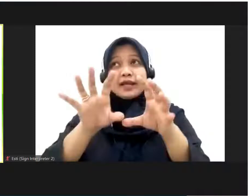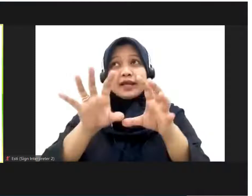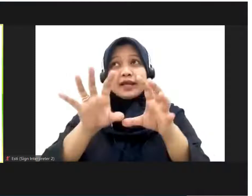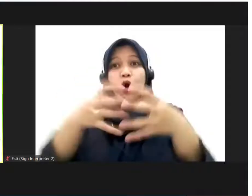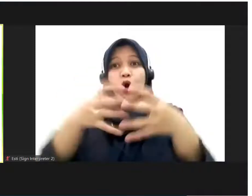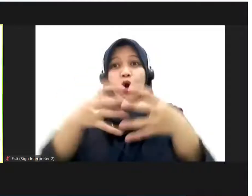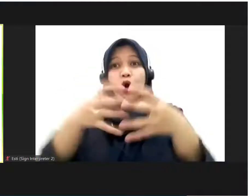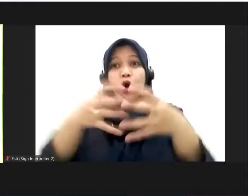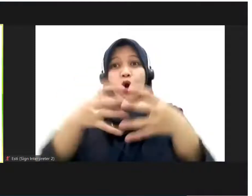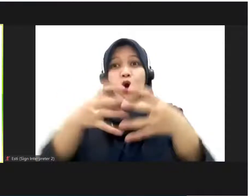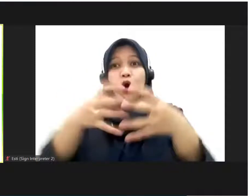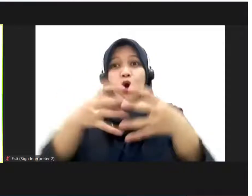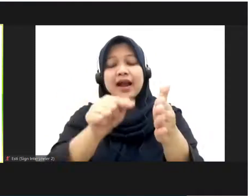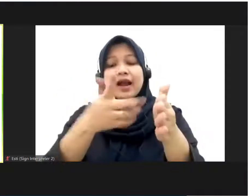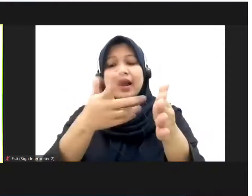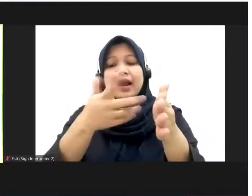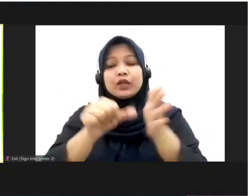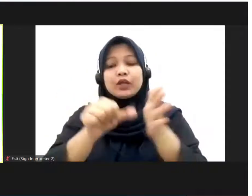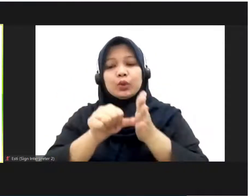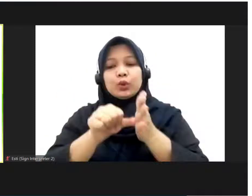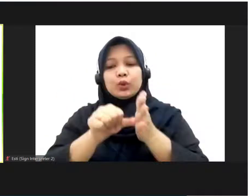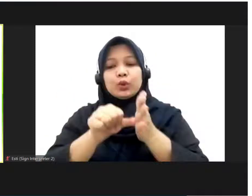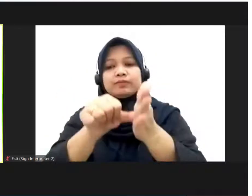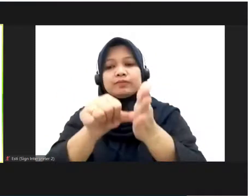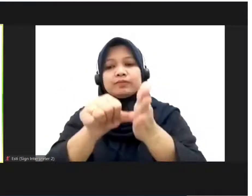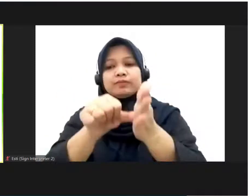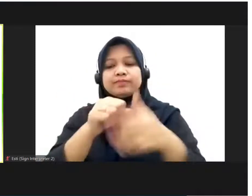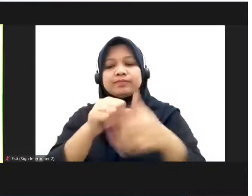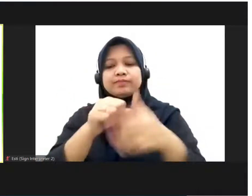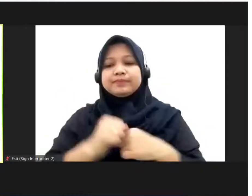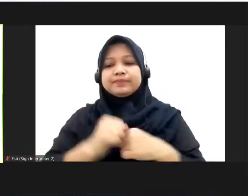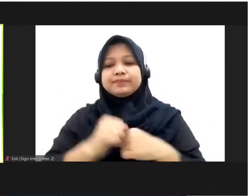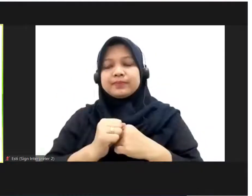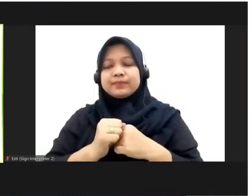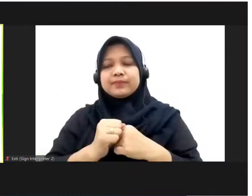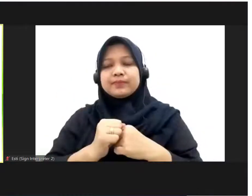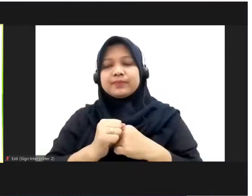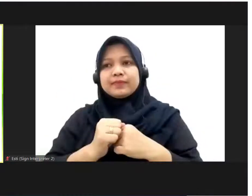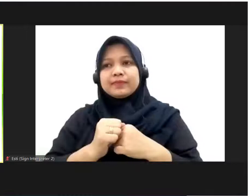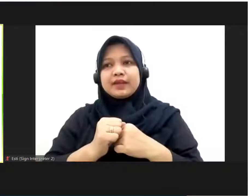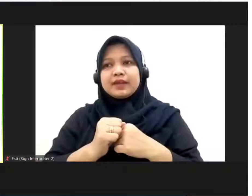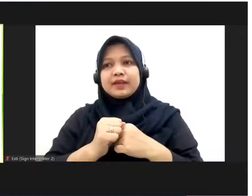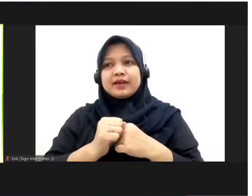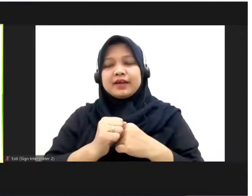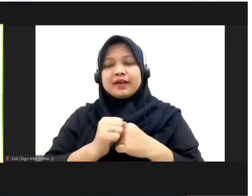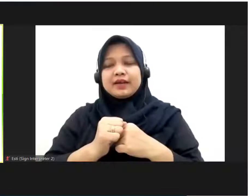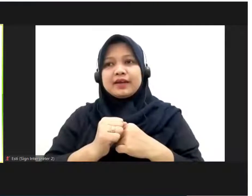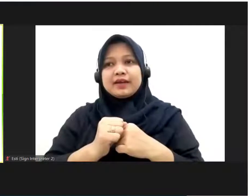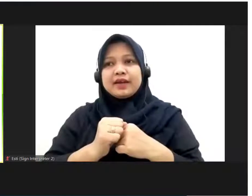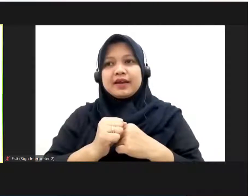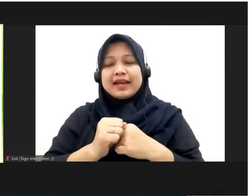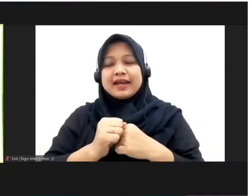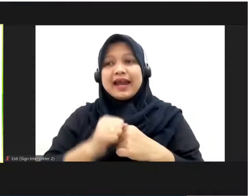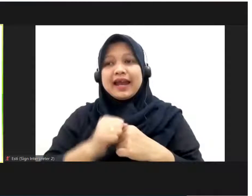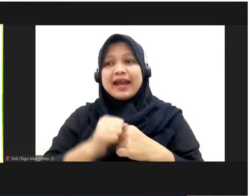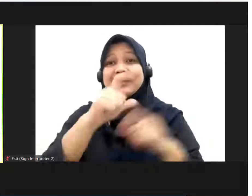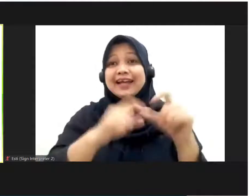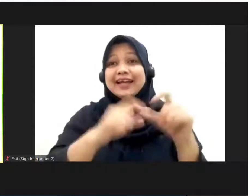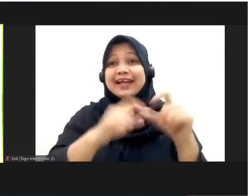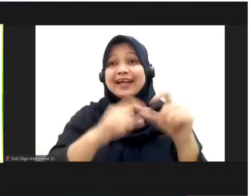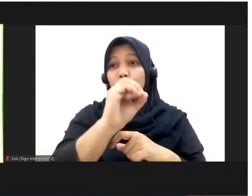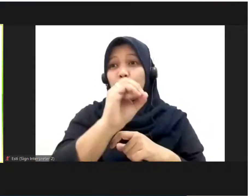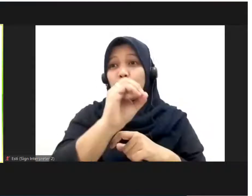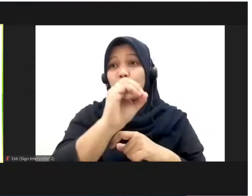We help in we have I think we have uh, for this, what do CSO do? I think I have